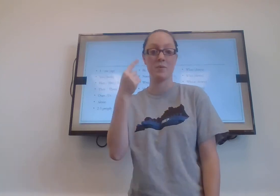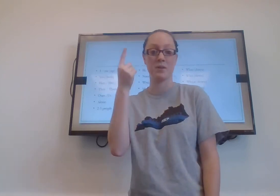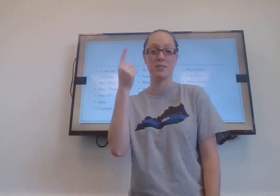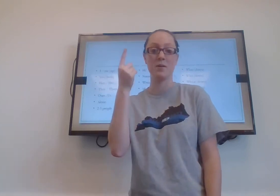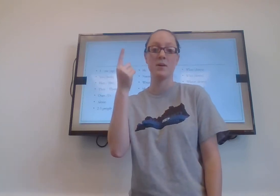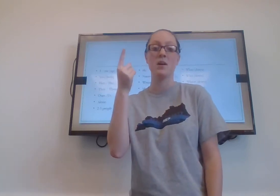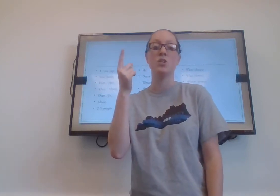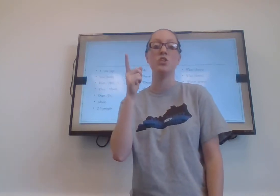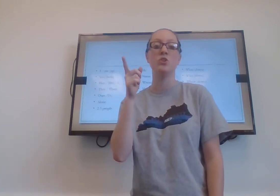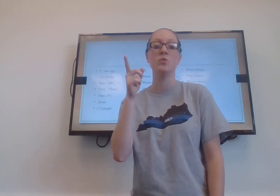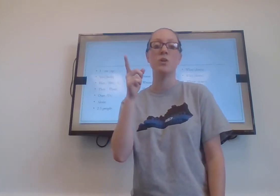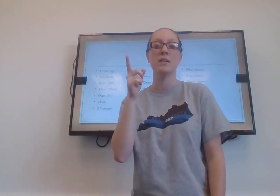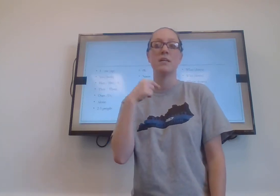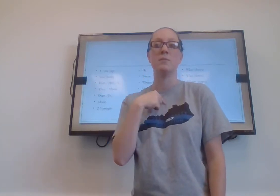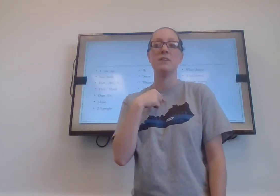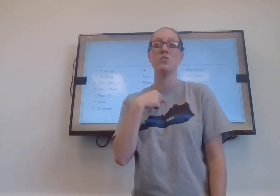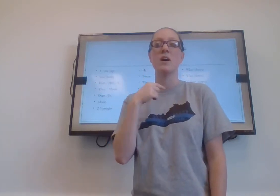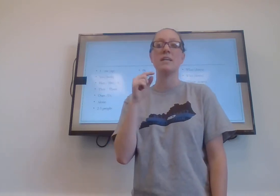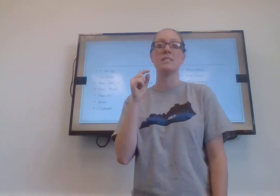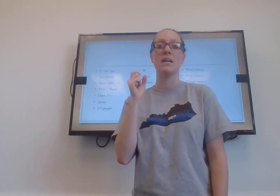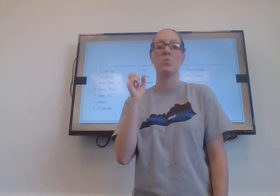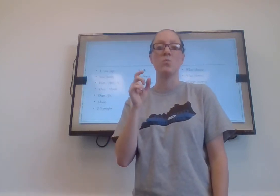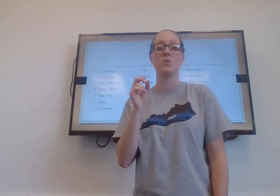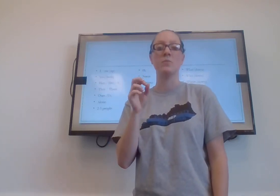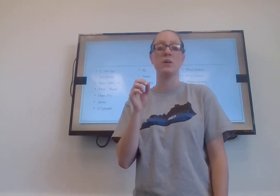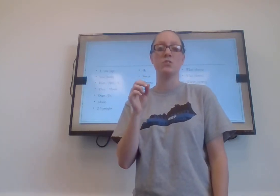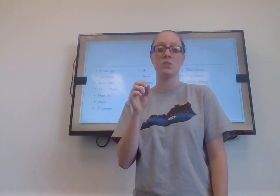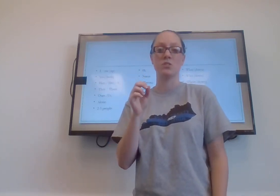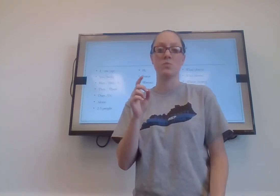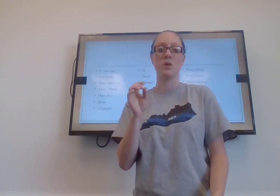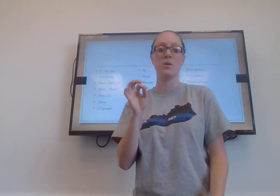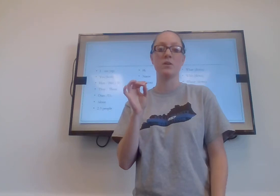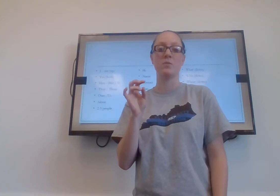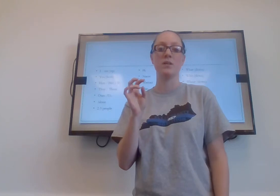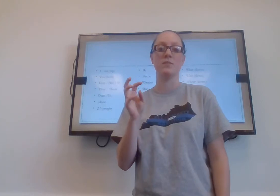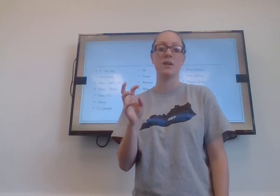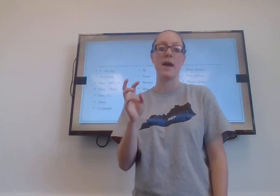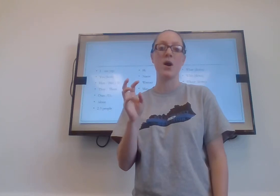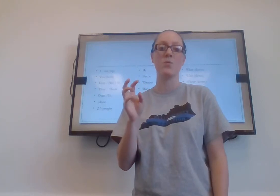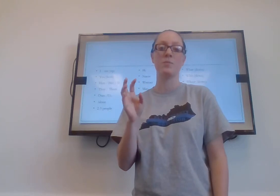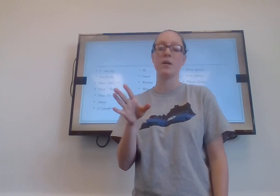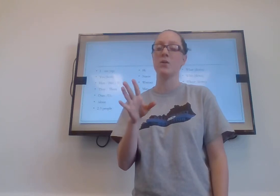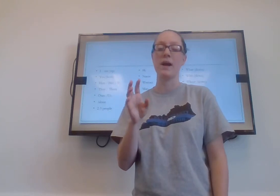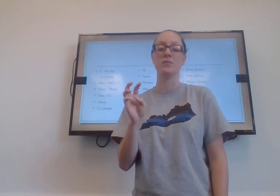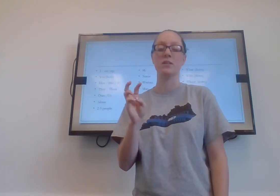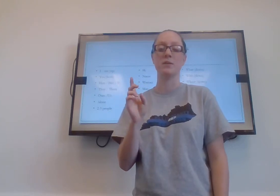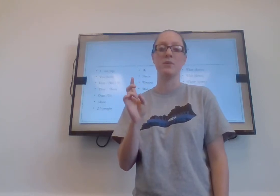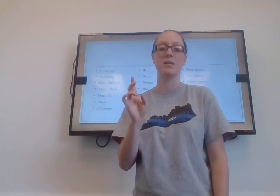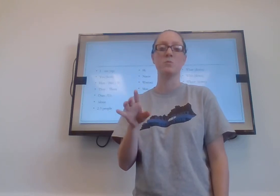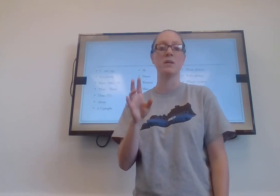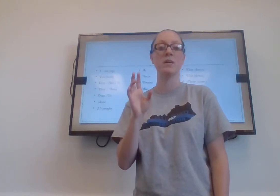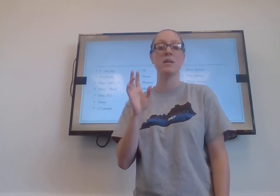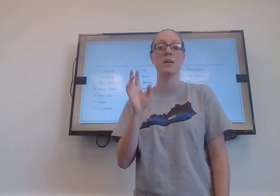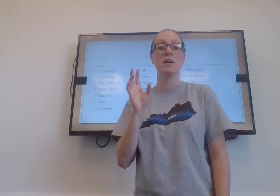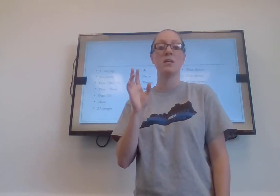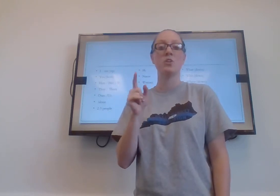eyebrows up. You can be, if you're asking a WH question, what, where, when, how. I know how is not a WH, but you